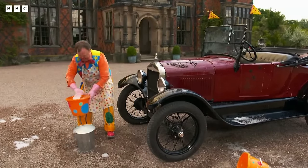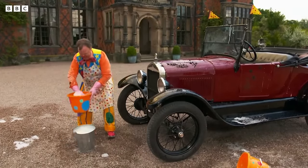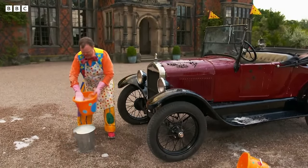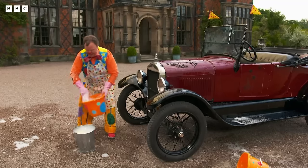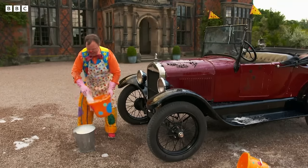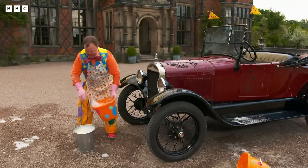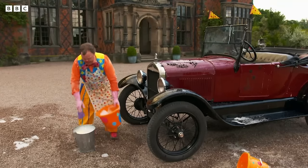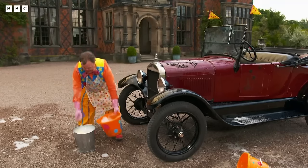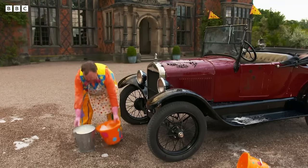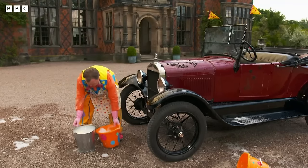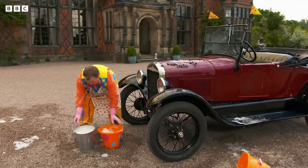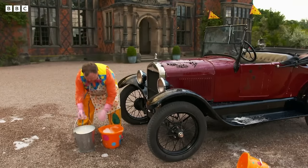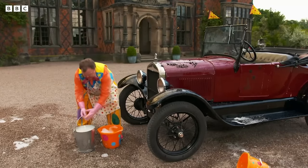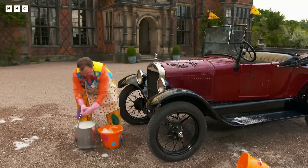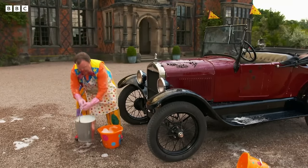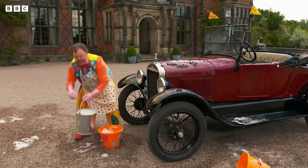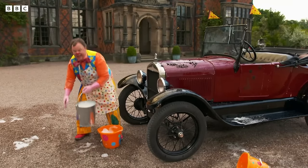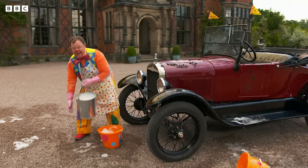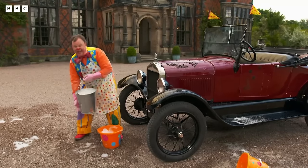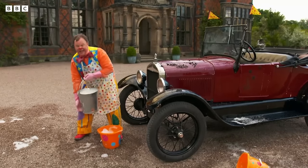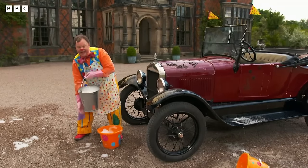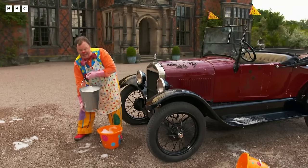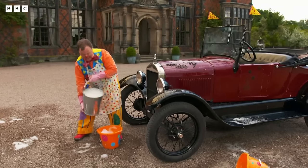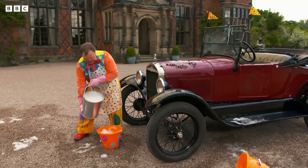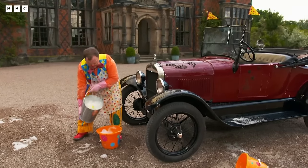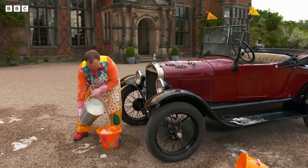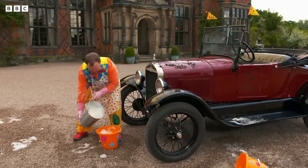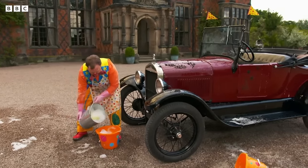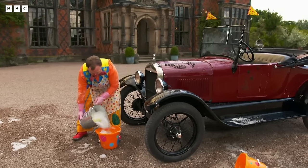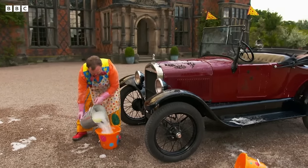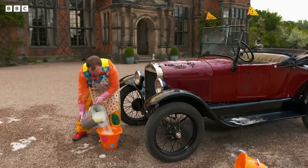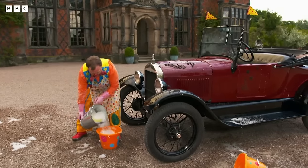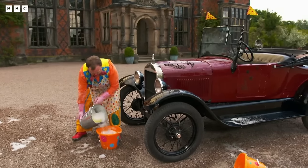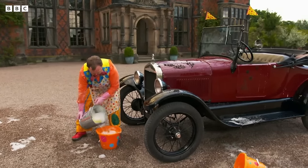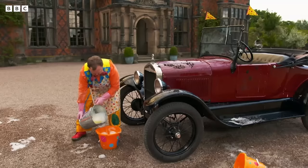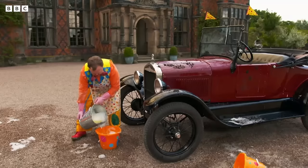It's time to rinse the car, Mr. Tumble. I know!